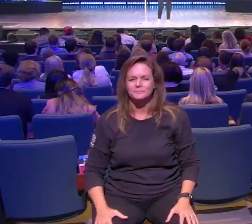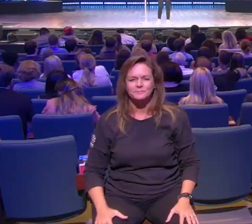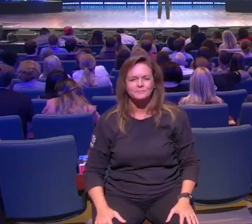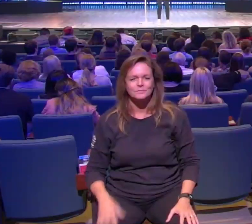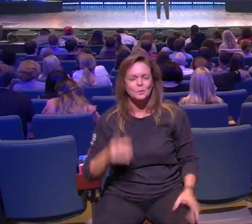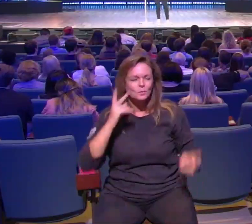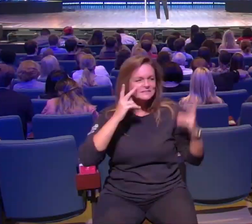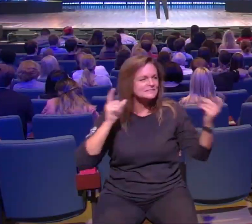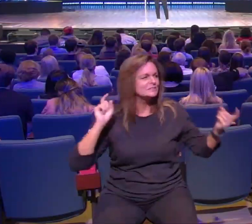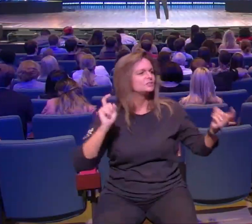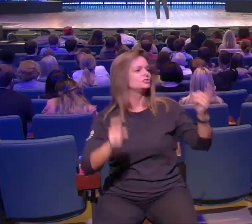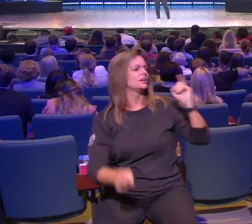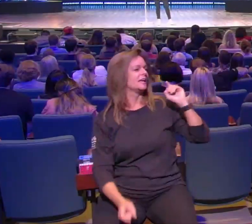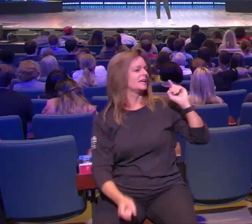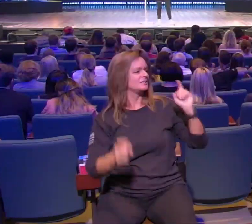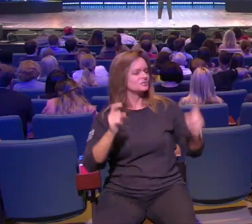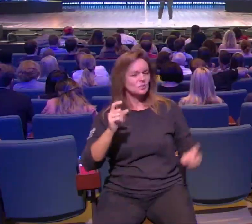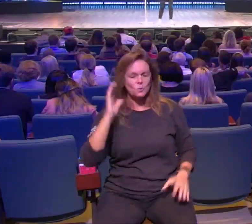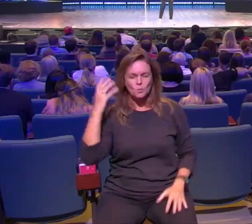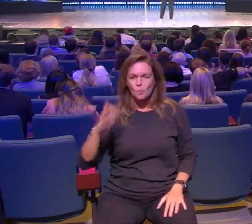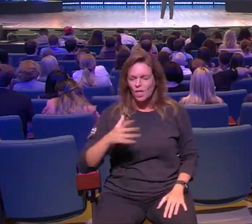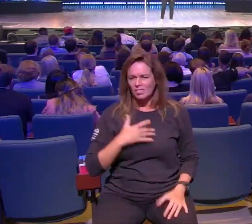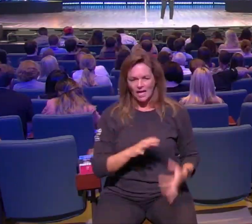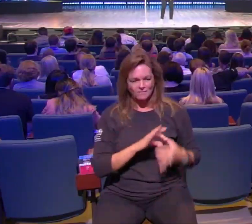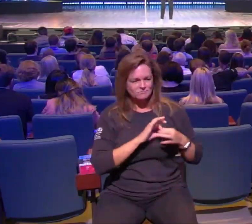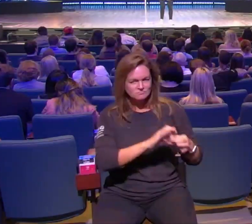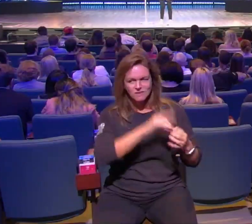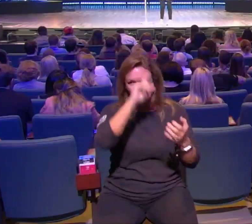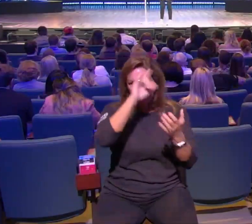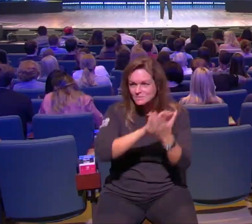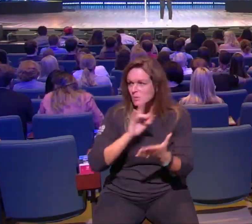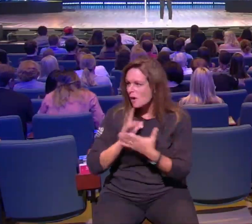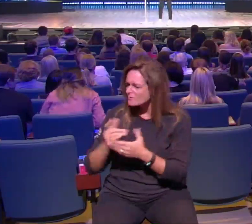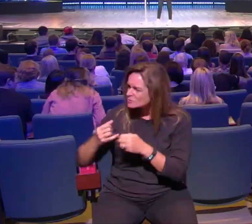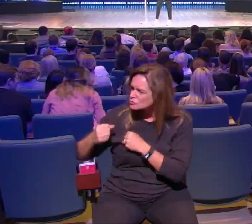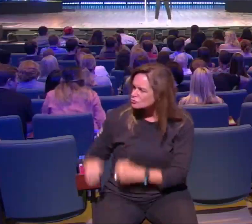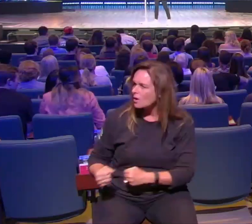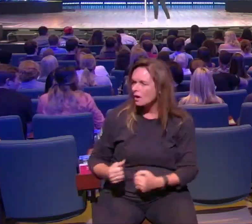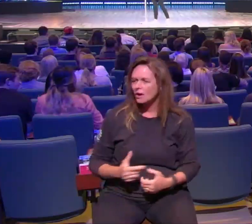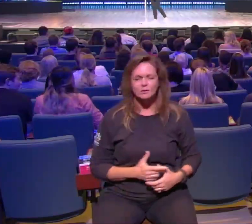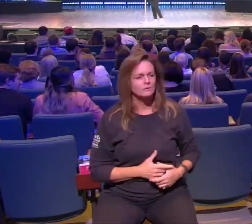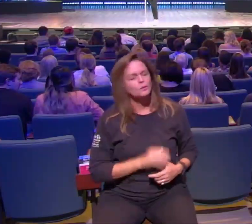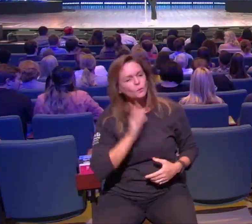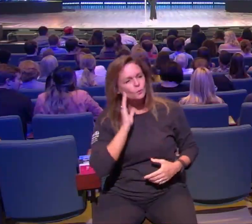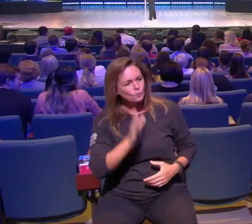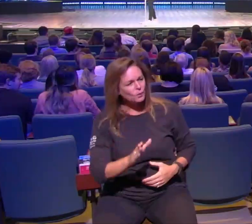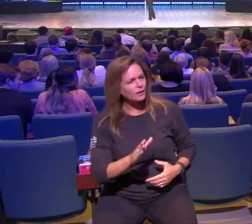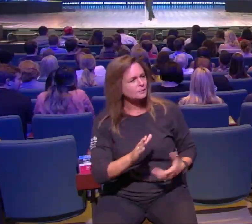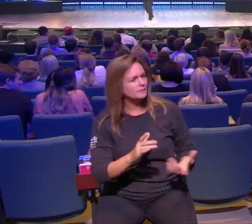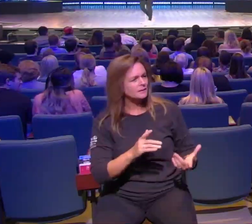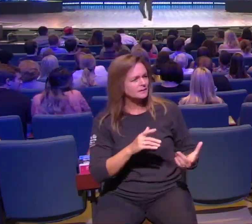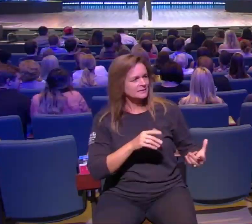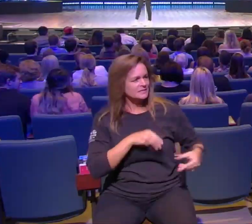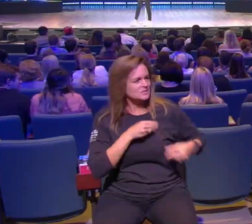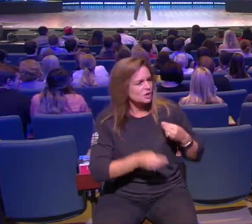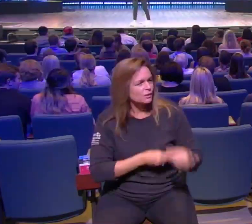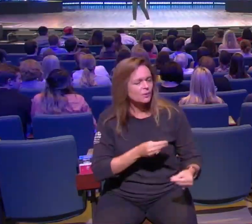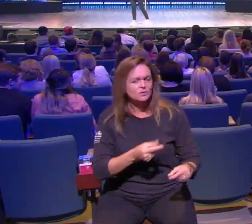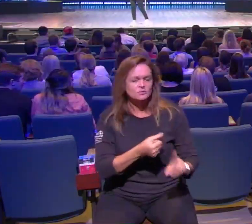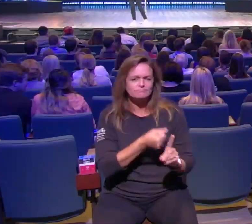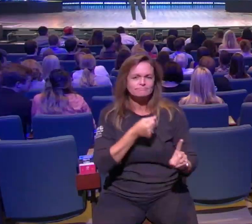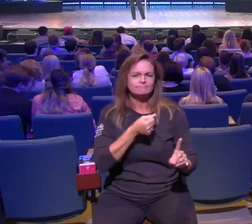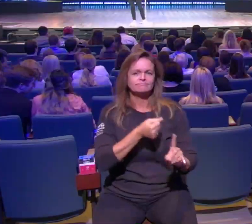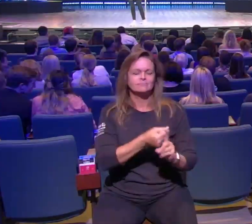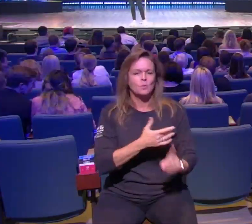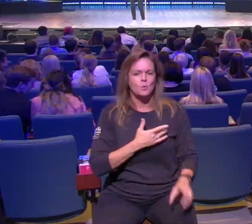never before. I am believing that there are gonna be relationships restored. I'm believing that there's going to be such a generational impact